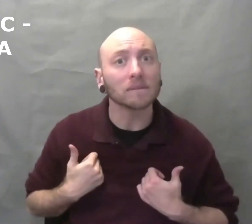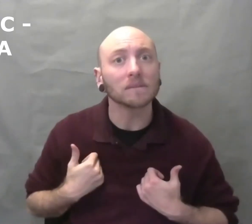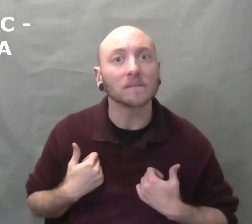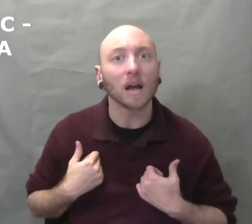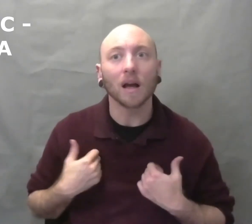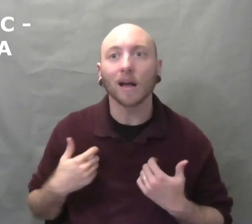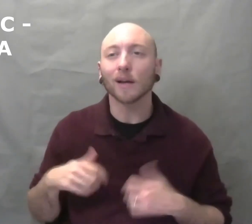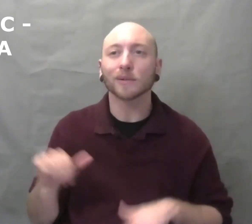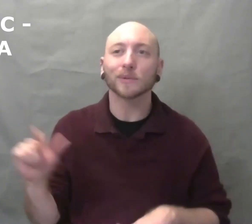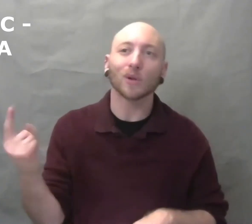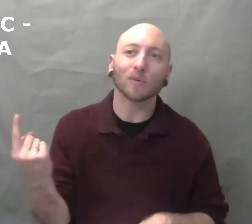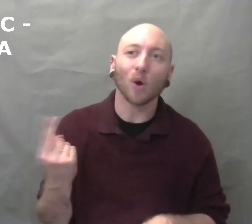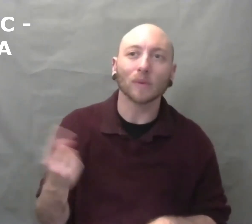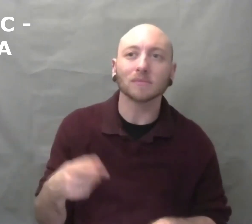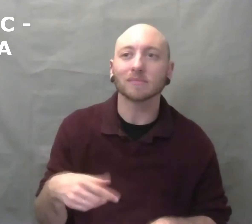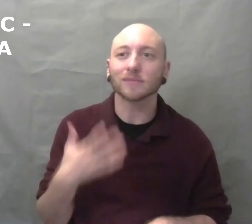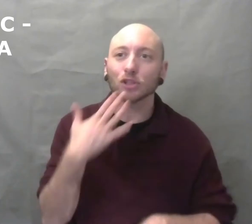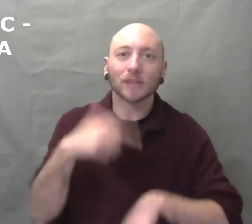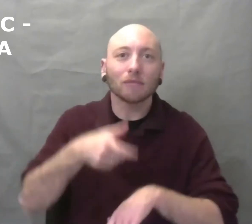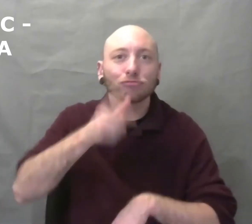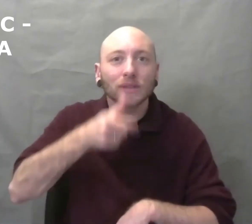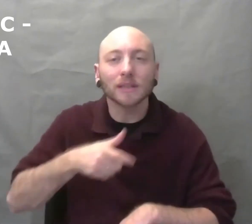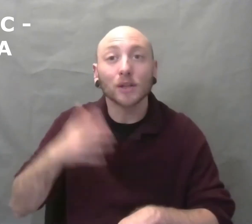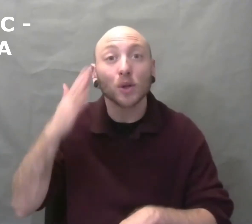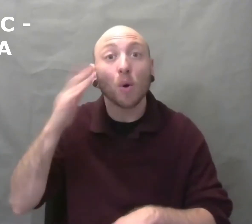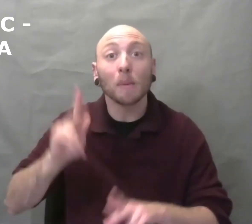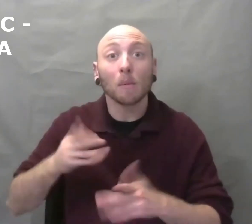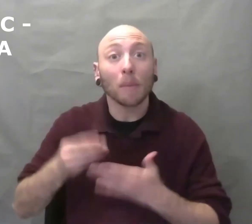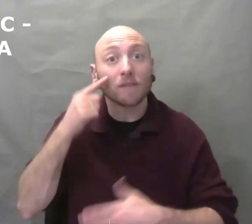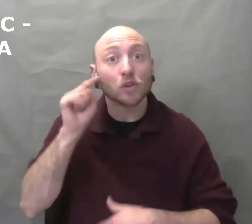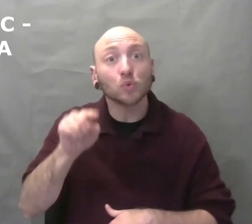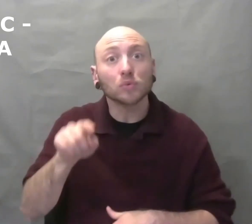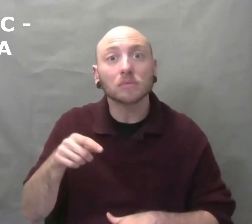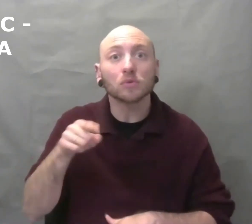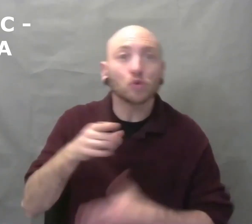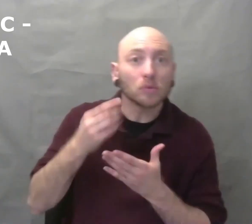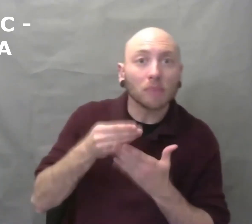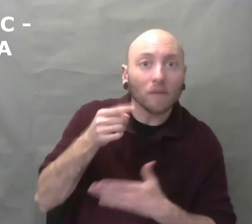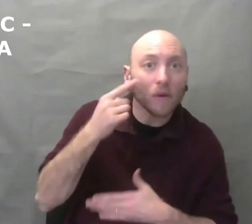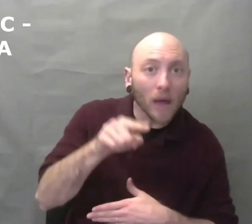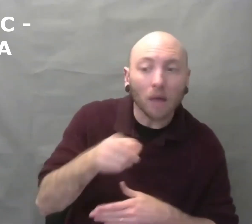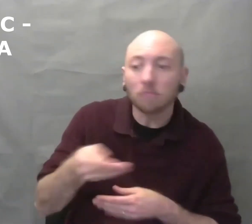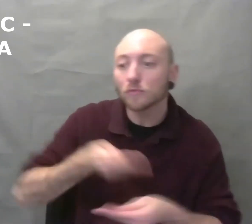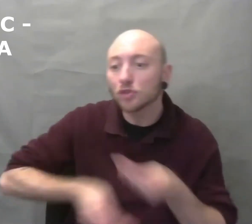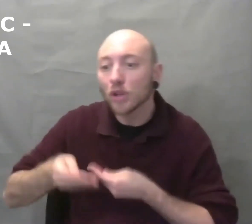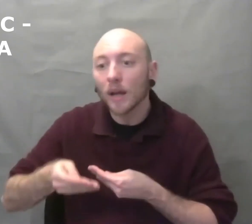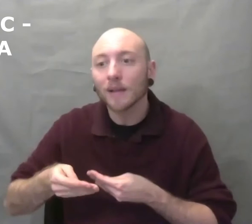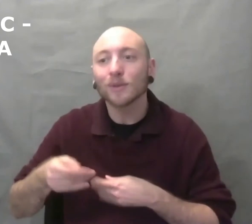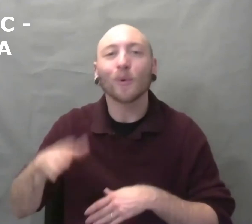30. Guests would buy you drinks. You buy them a shot. Take shots with bachelorettes. That's what guys do when